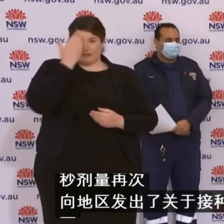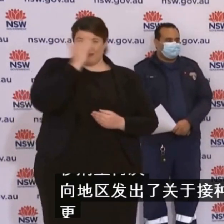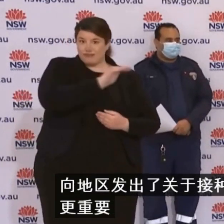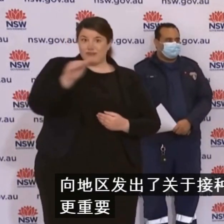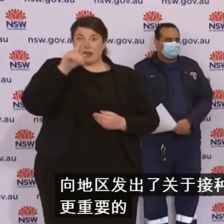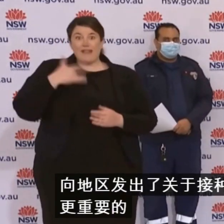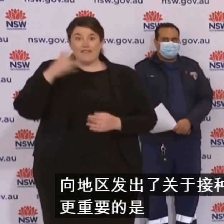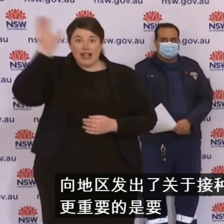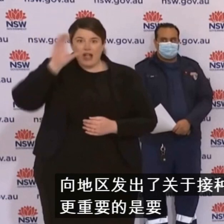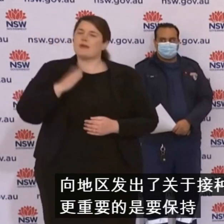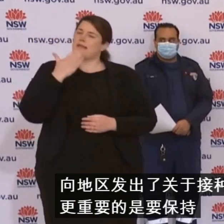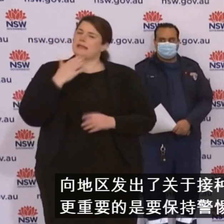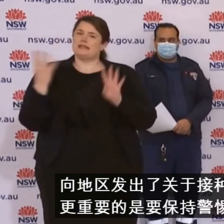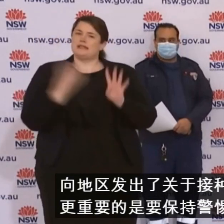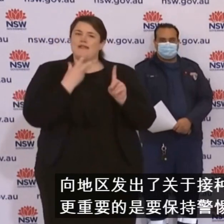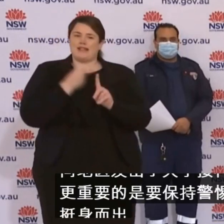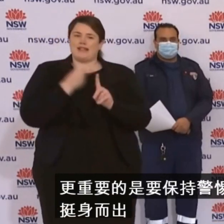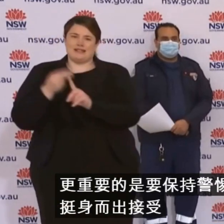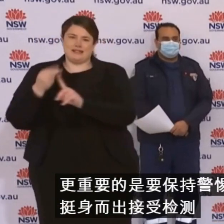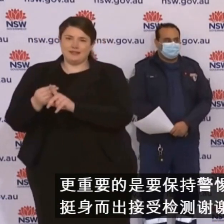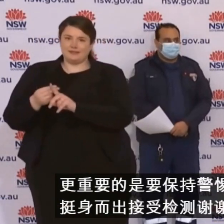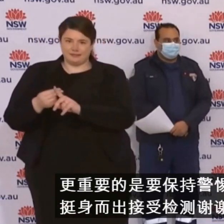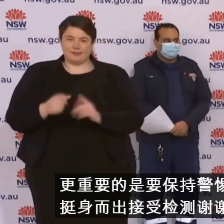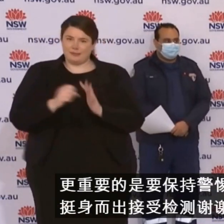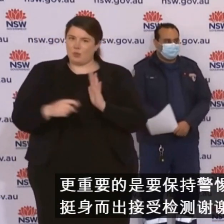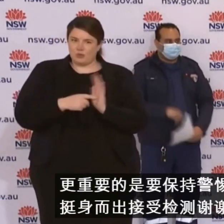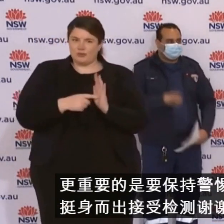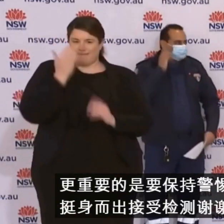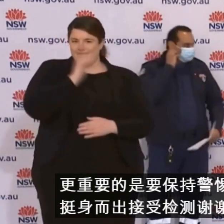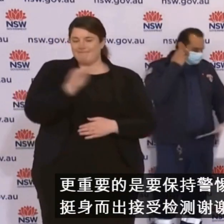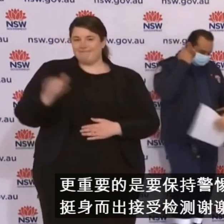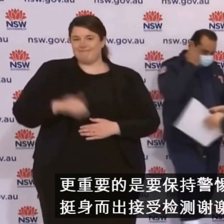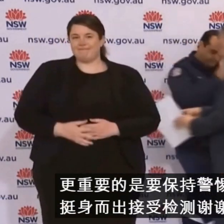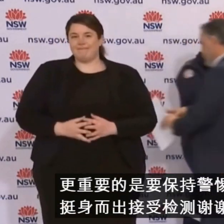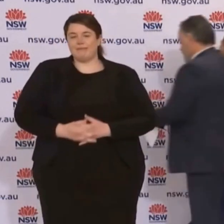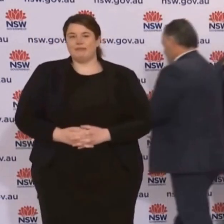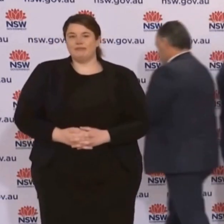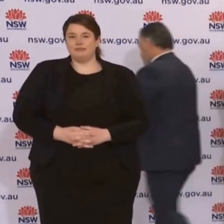vaccinated, but more importantly, also be alert and come forward and get tested. Thank you.